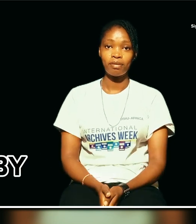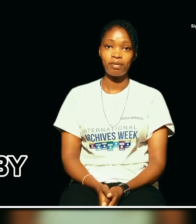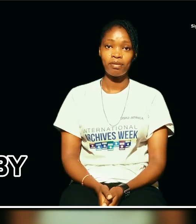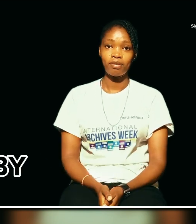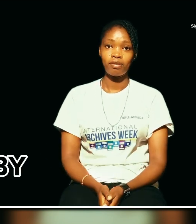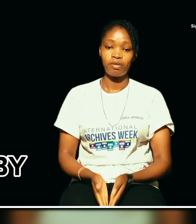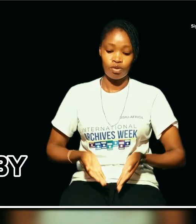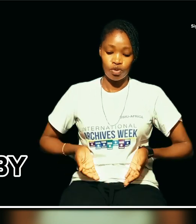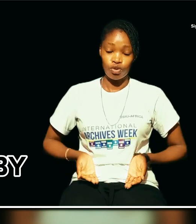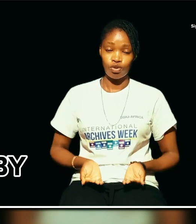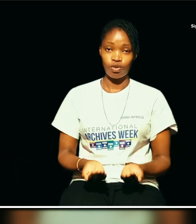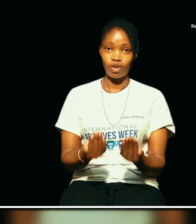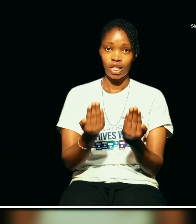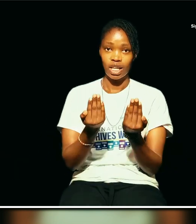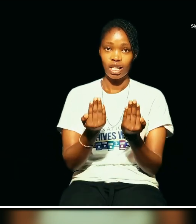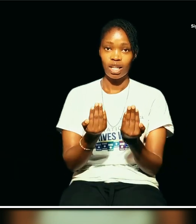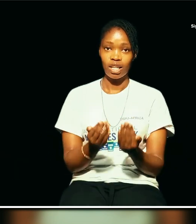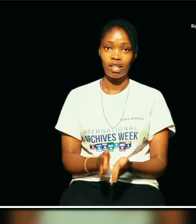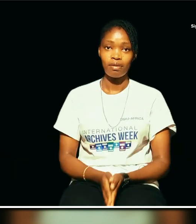twin,